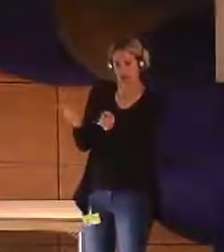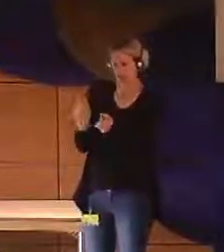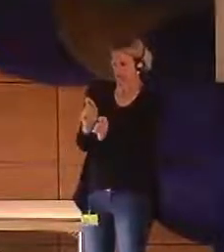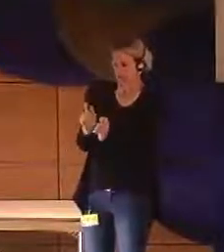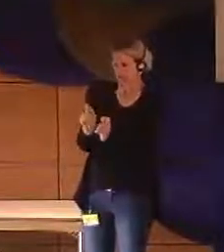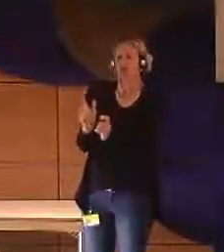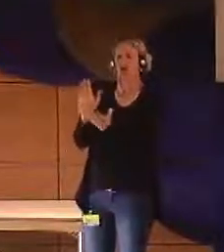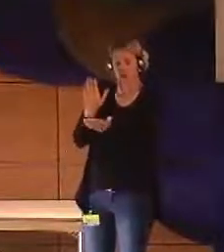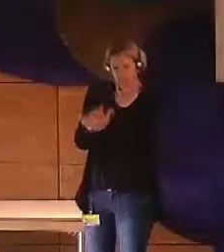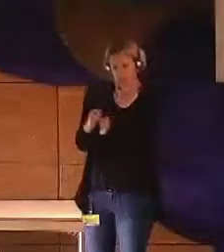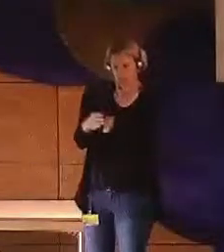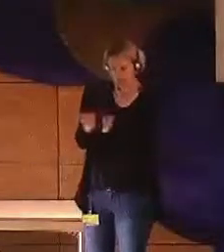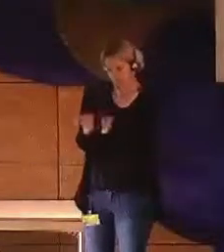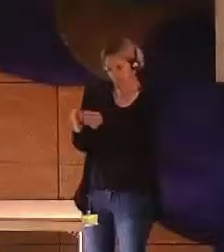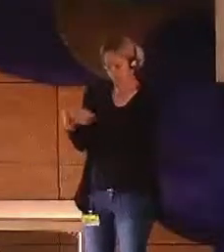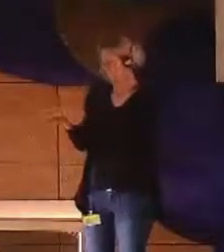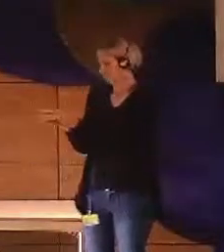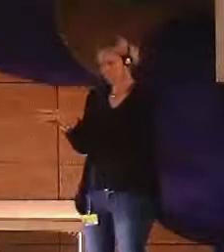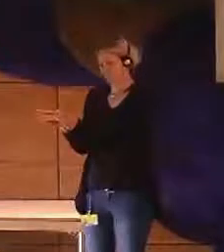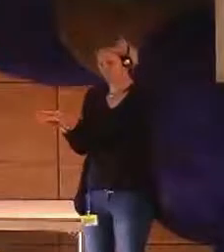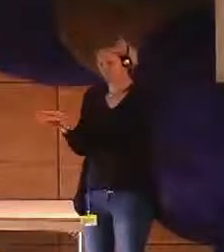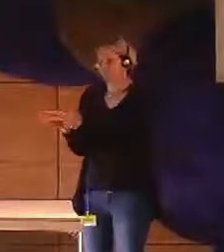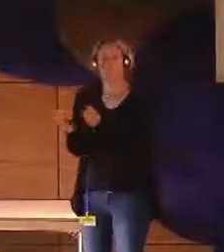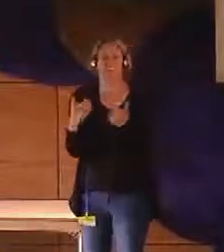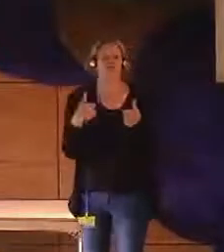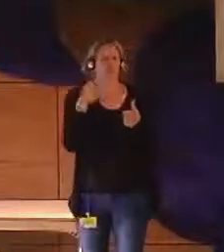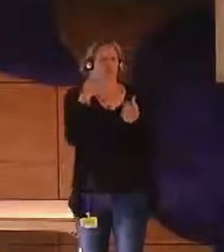ones who aren't, I'll try to say it again without Zweibär,